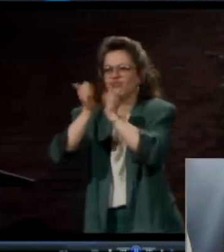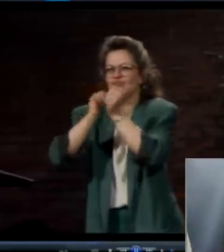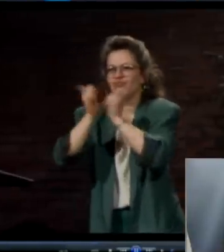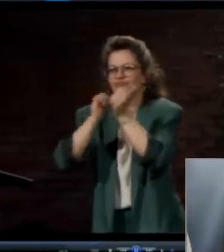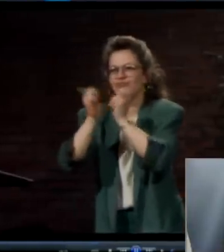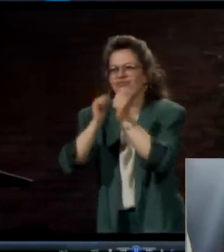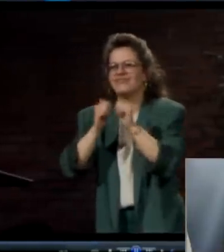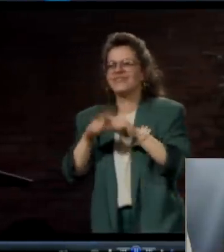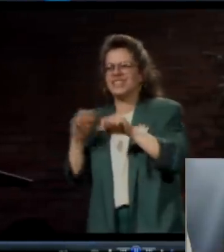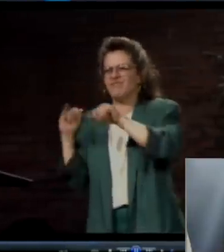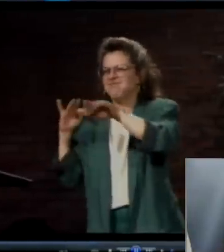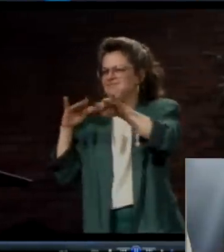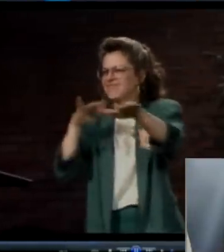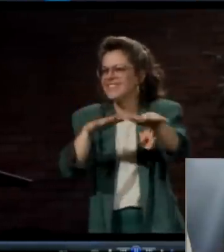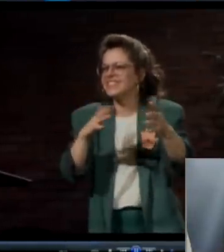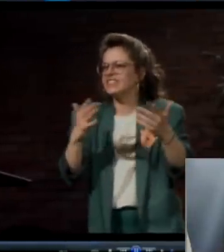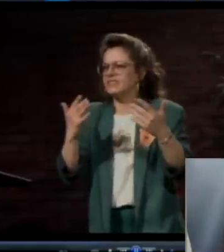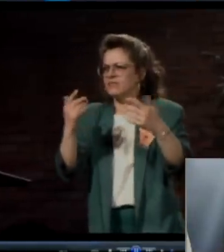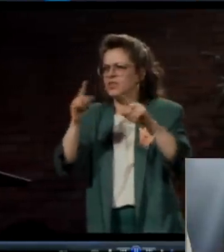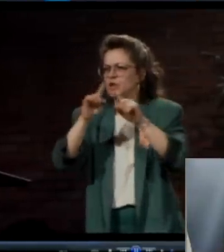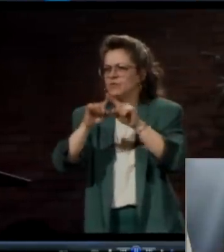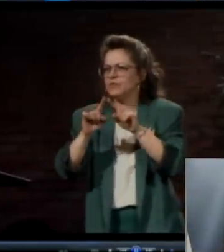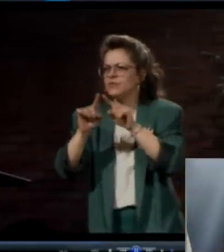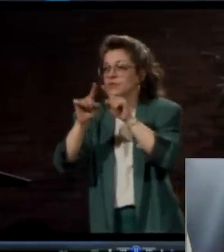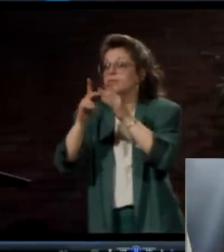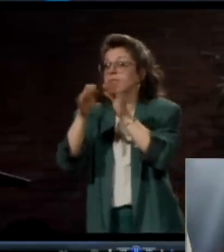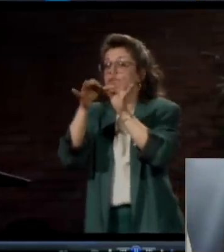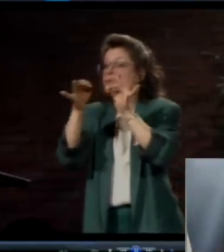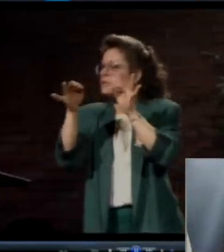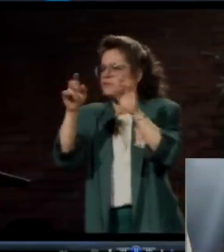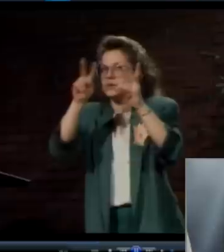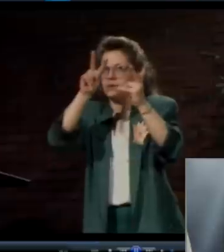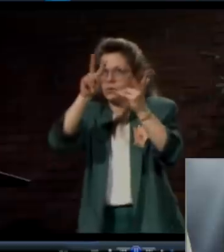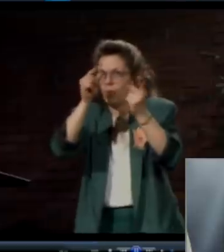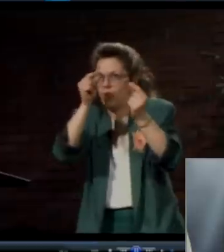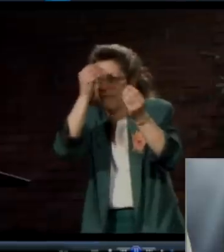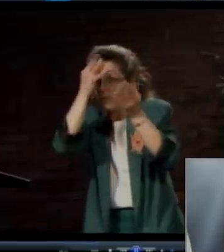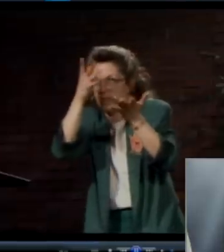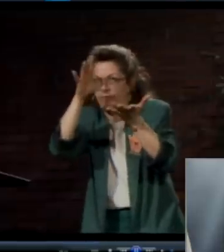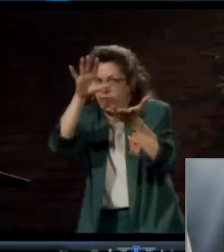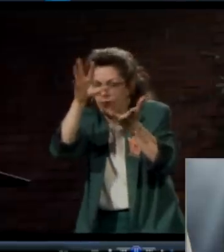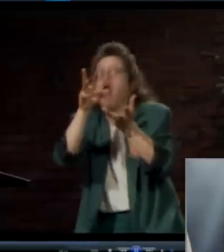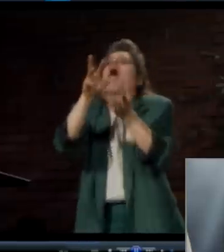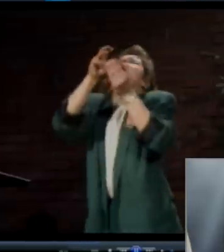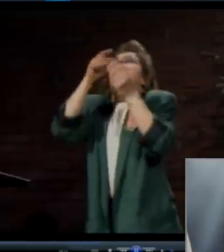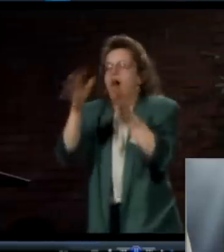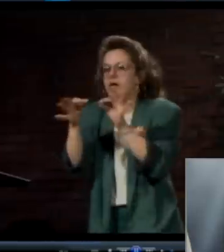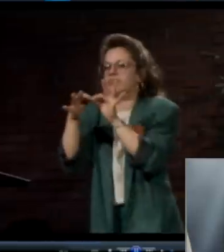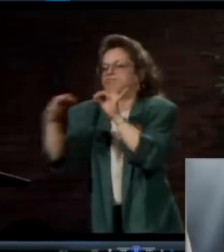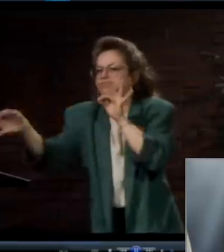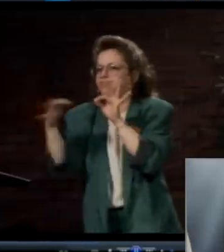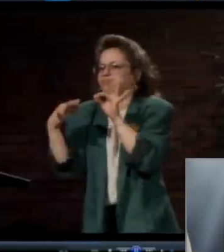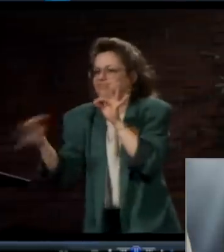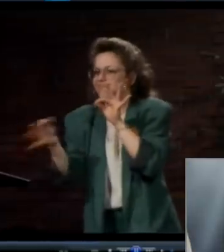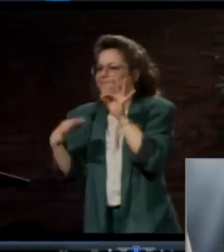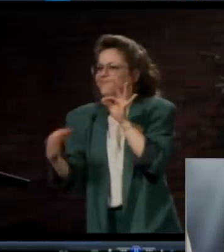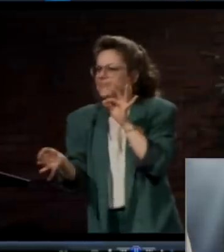You may be running a business, or people might actually be physically running. And it's the interpreter's job to figure